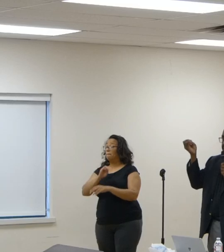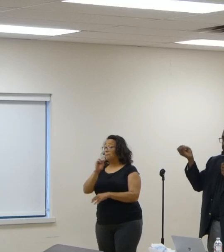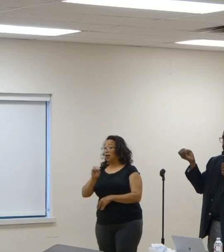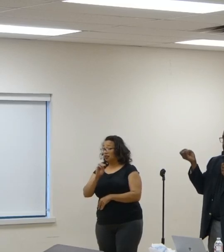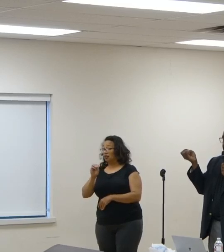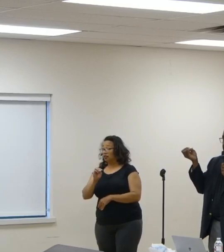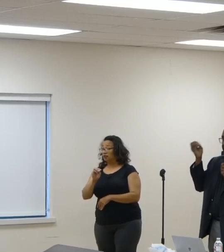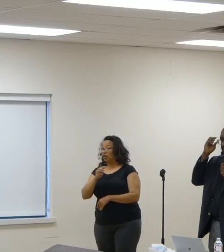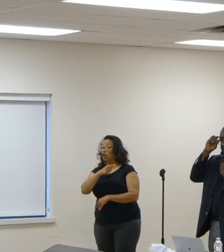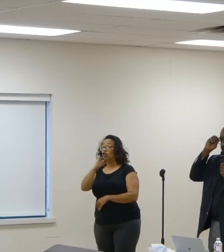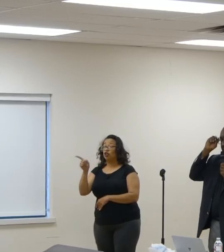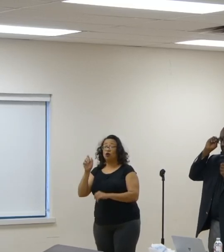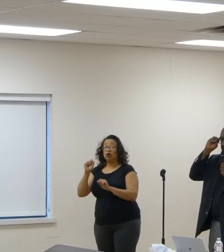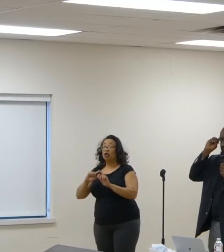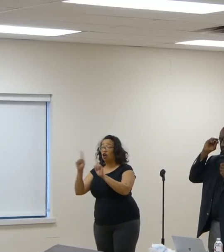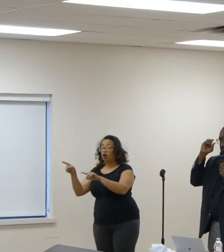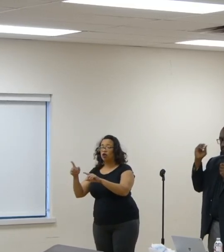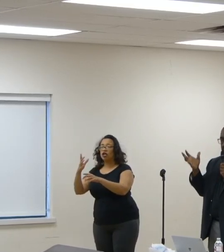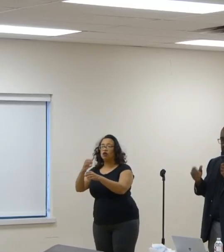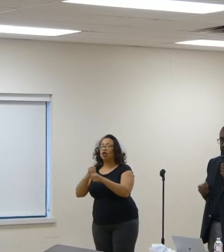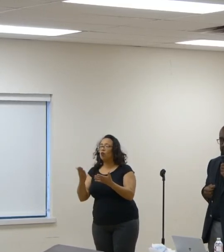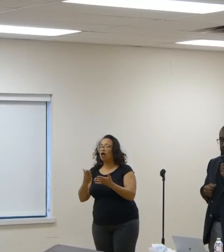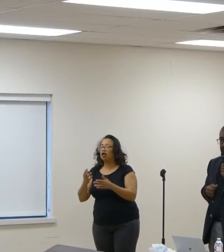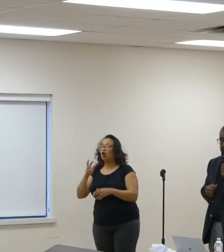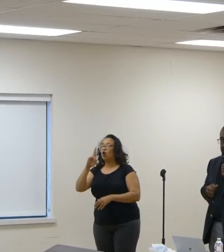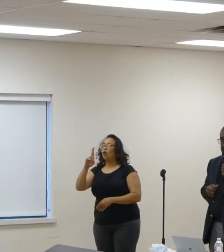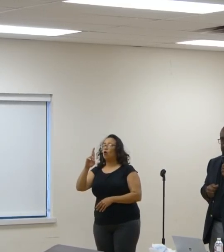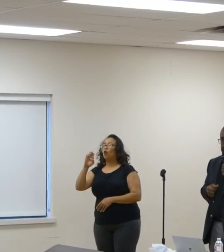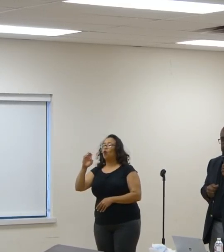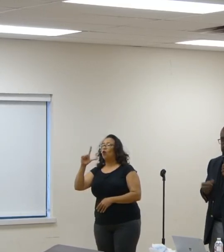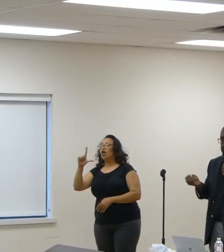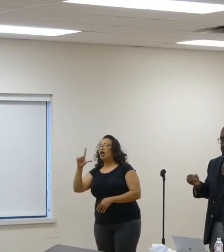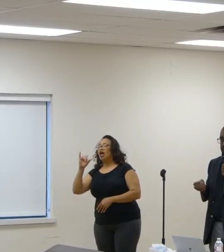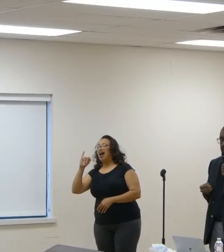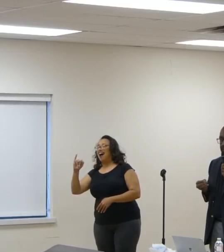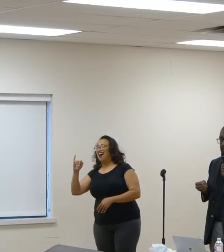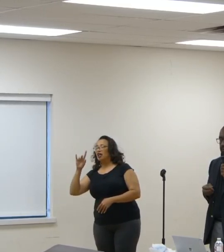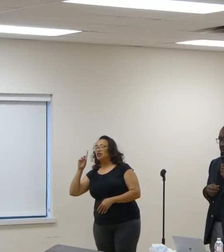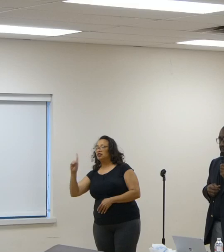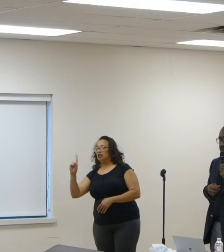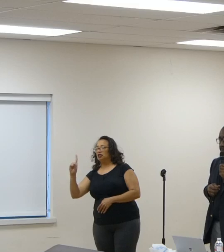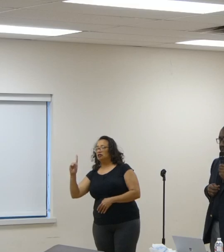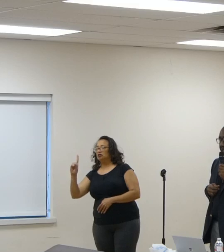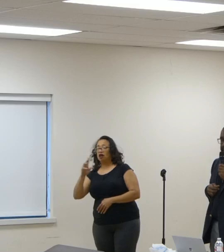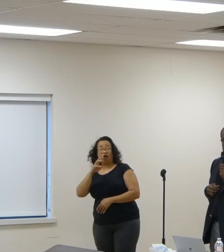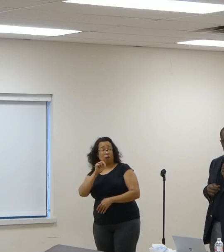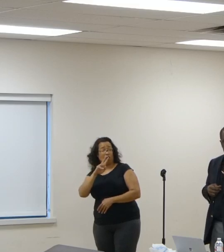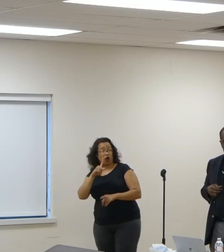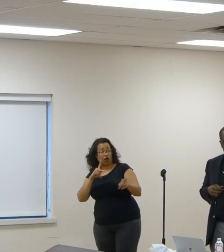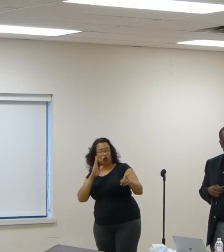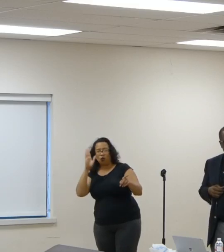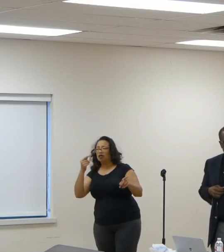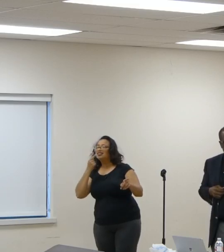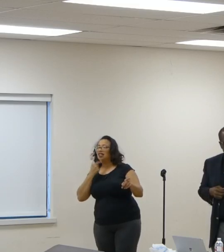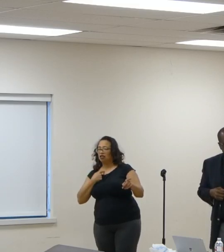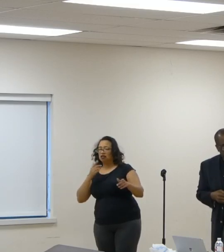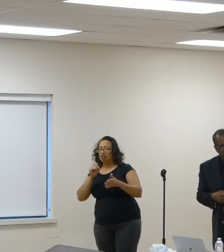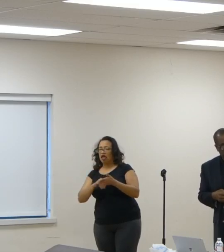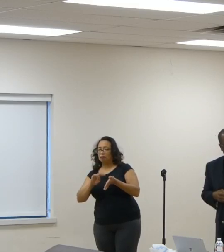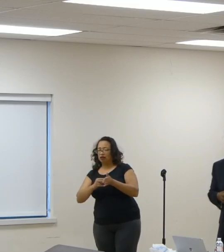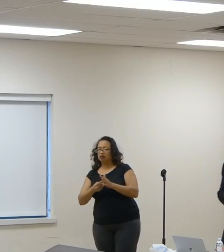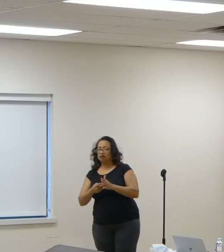you can go get your real ID. And Mark is going to give us a little brief overview of what the real ID is like.